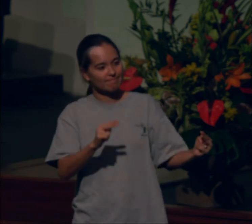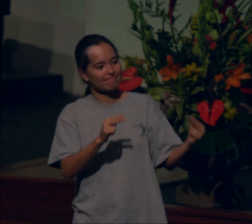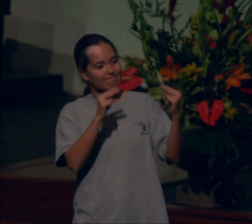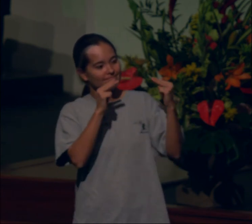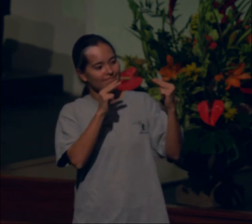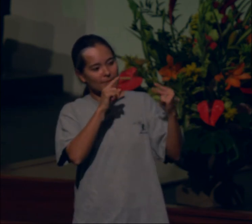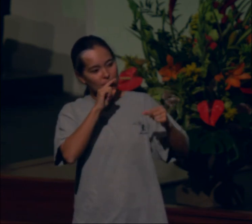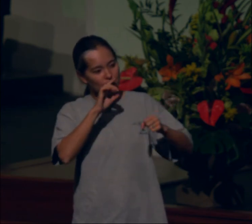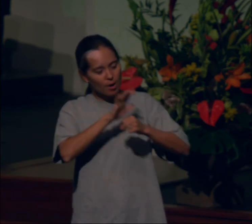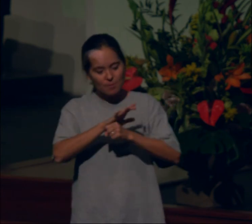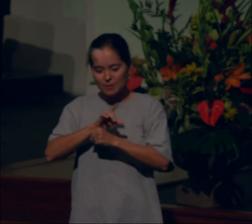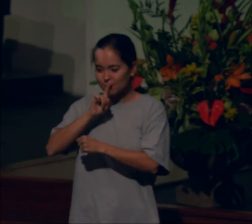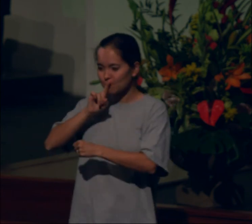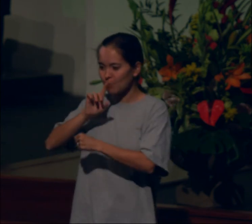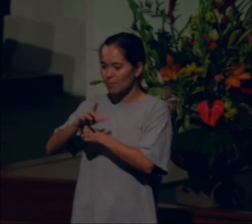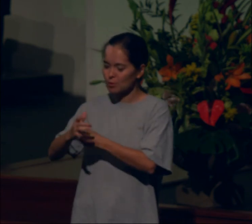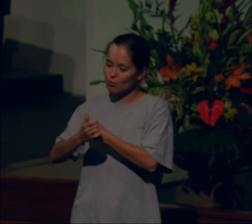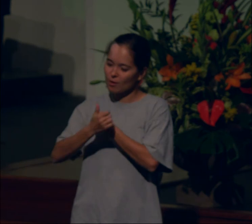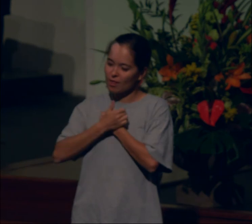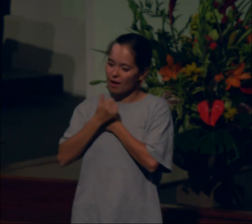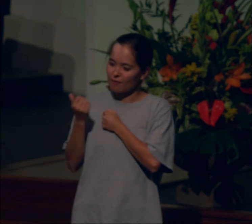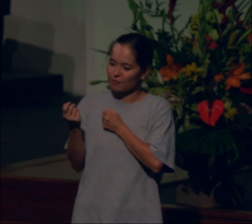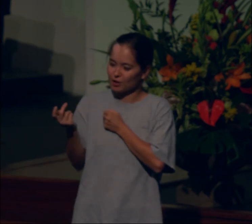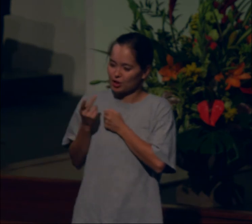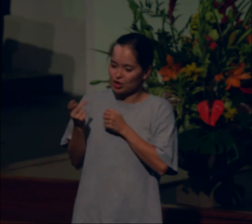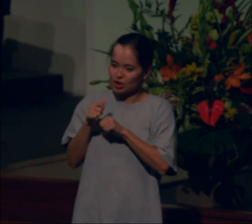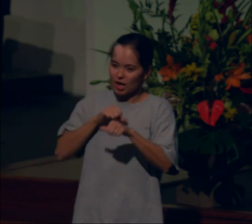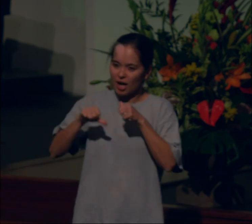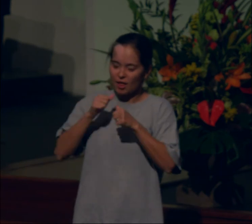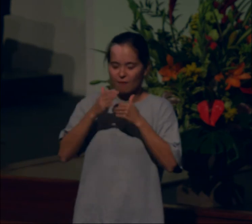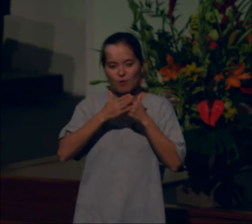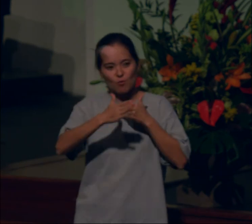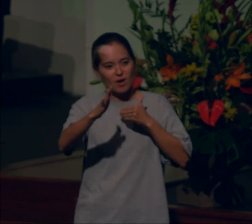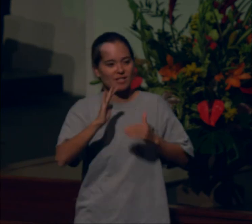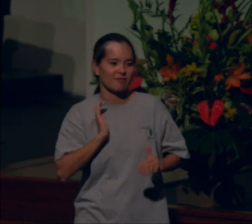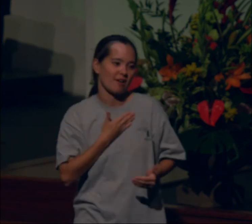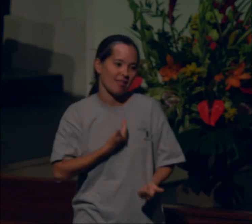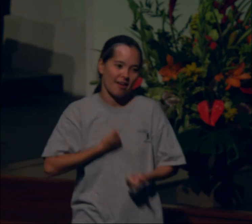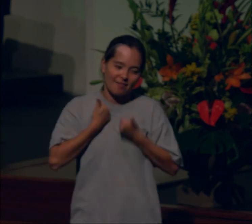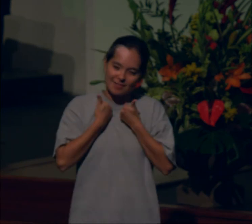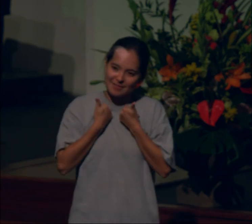and promised to love and cherish each other for the rest of our life.